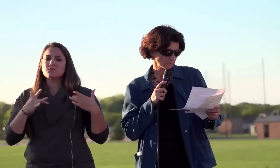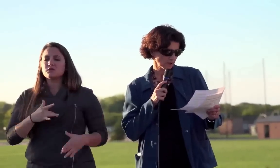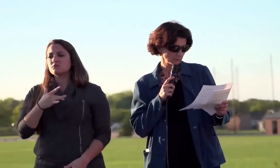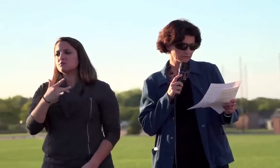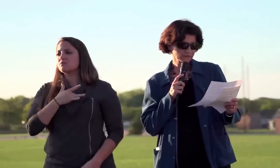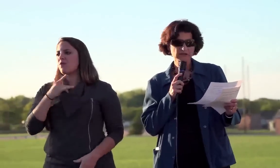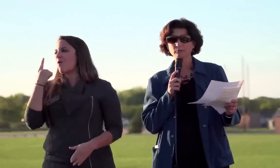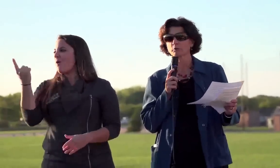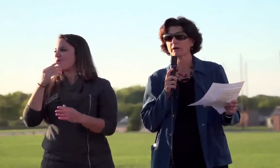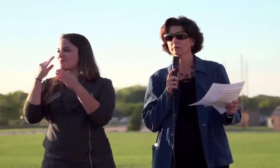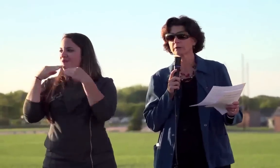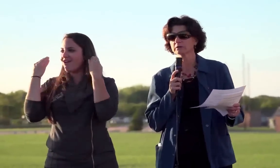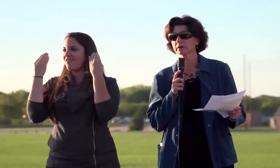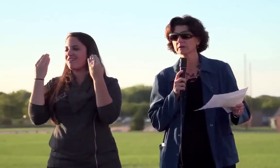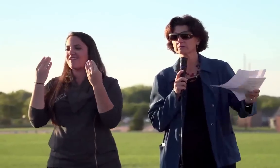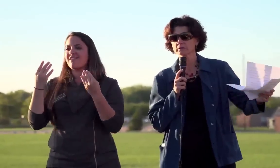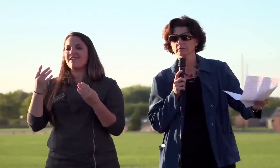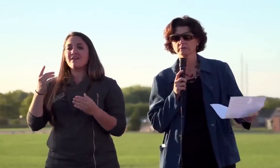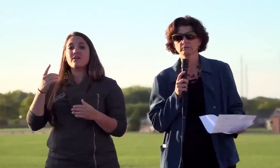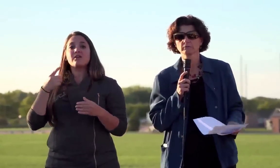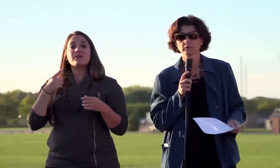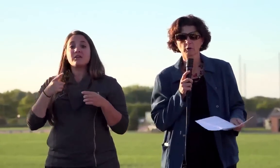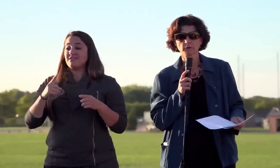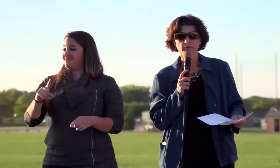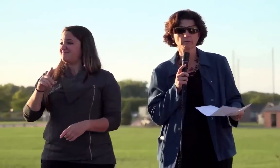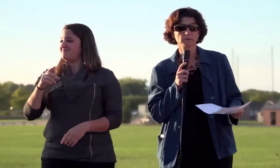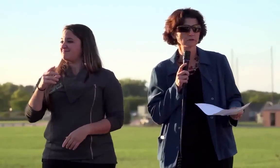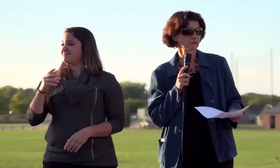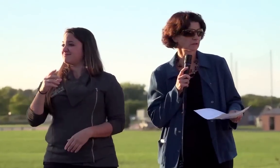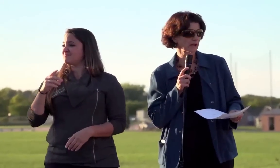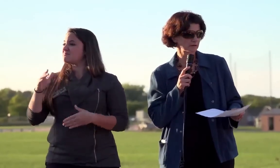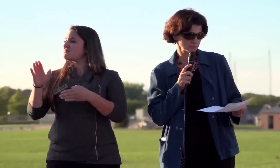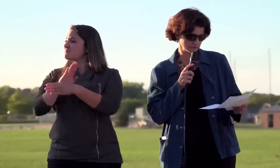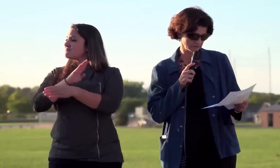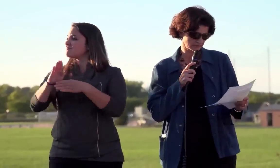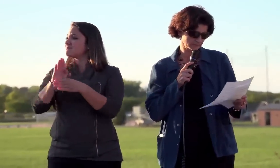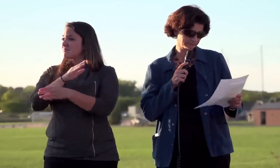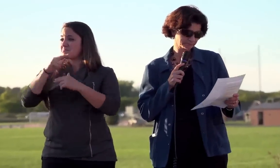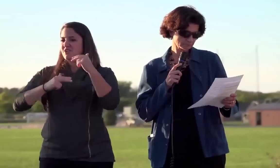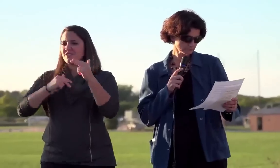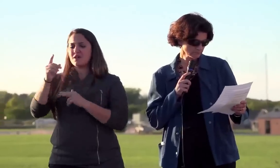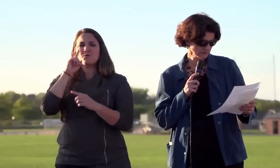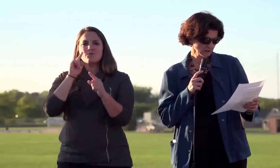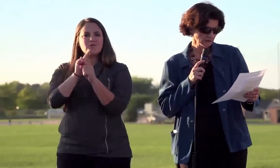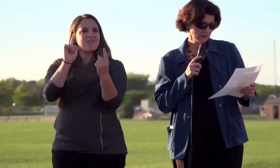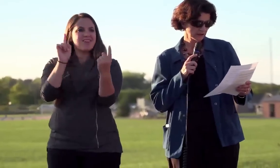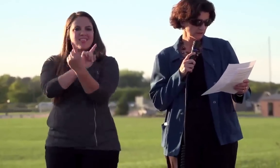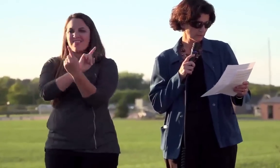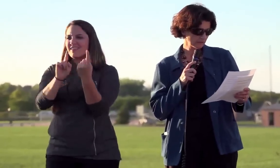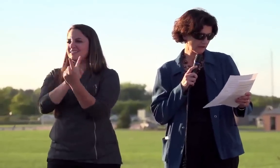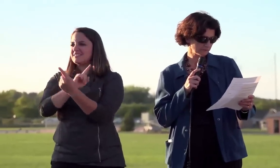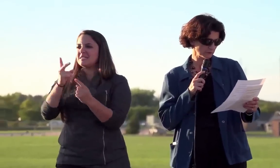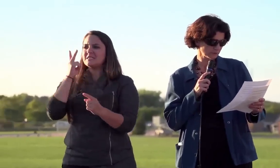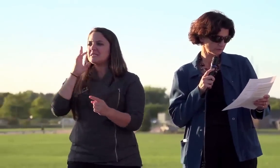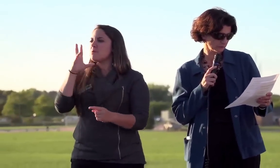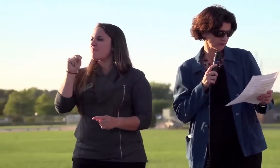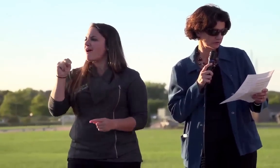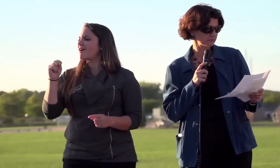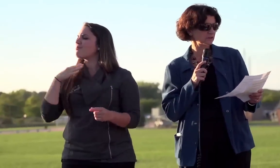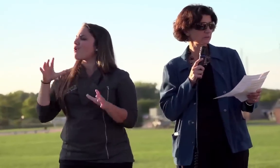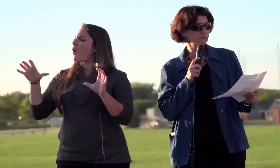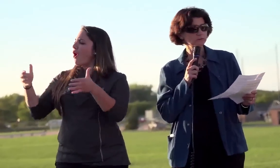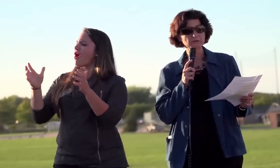him around the building, the Lowenthal building, the College of Business, and he'd be laughing with his friends, and he was